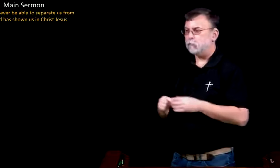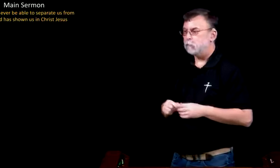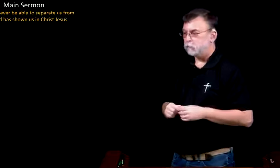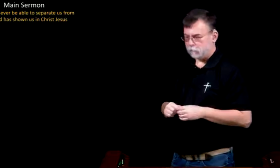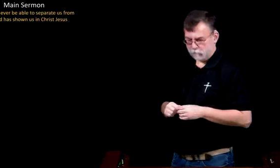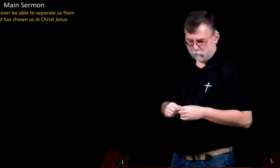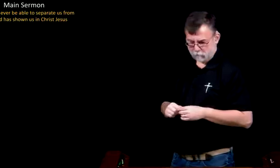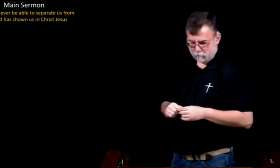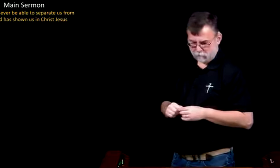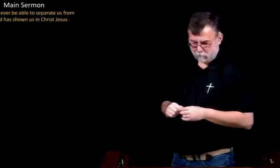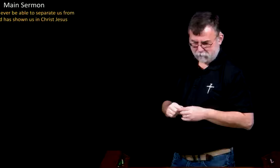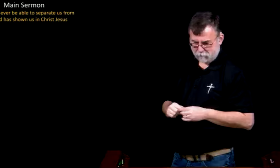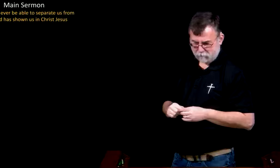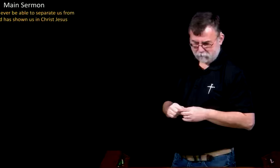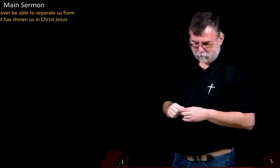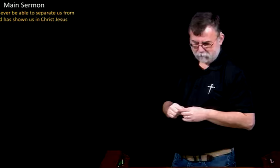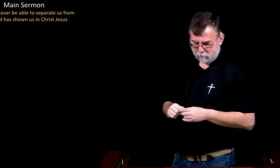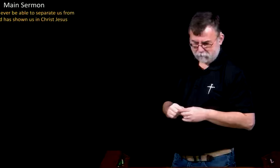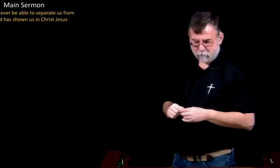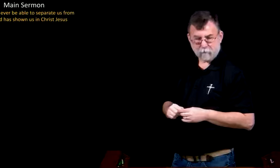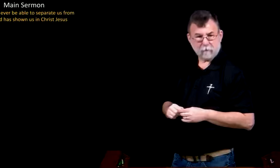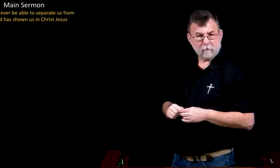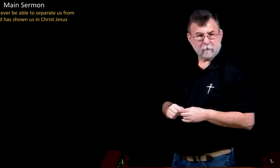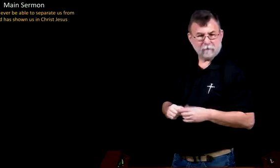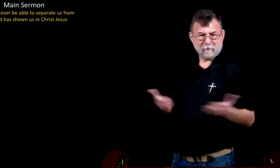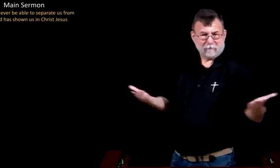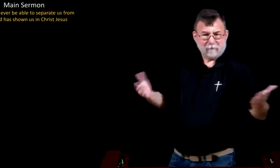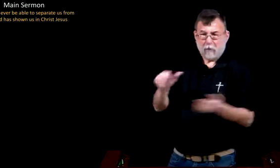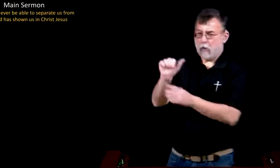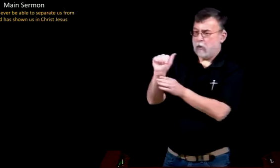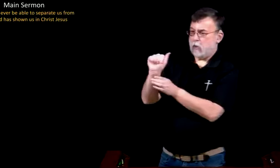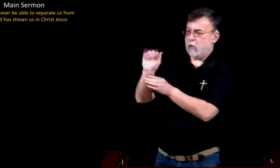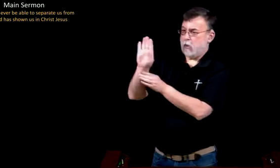This is the last verse in this section of verses that I'm using for our sermon today.